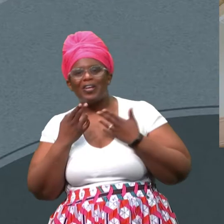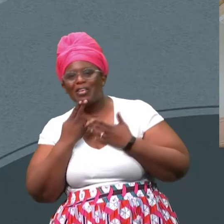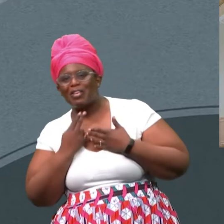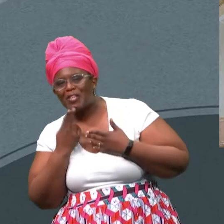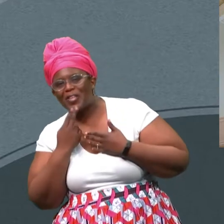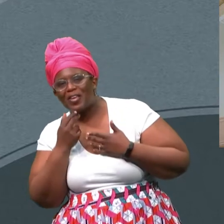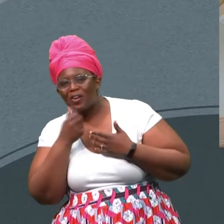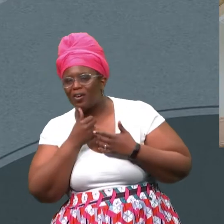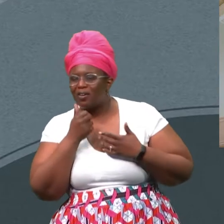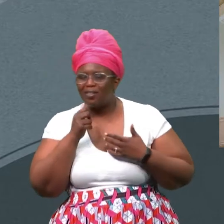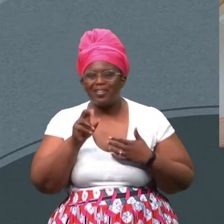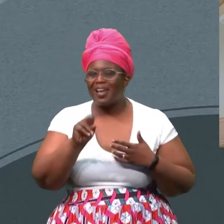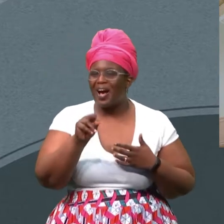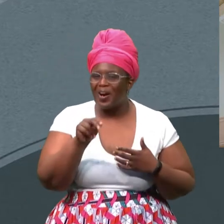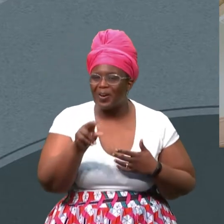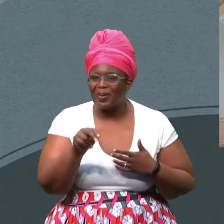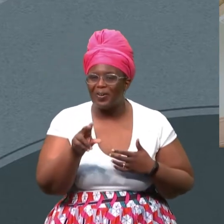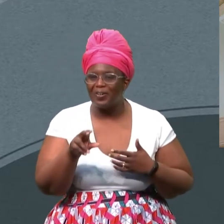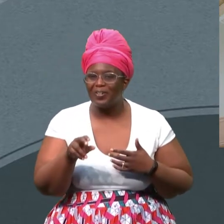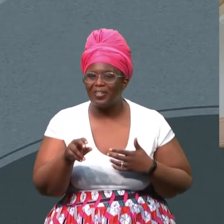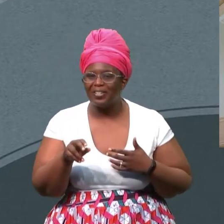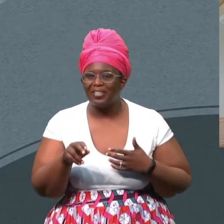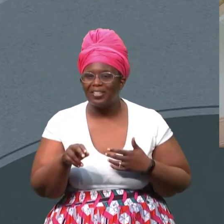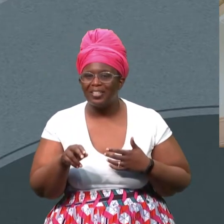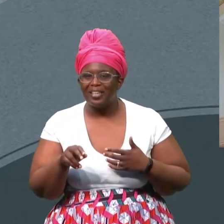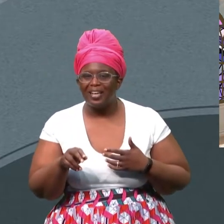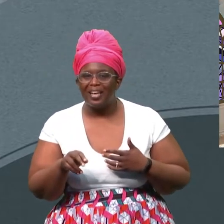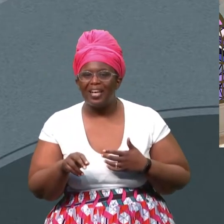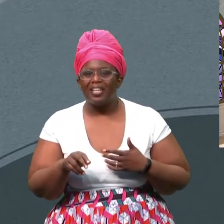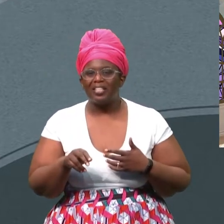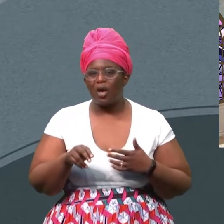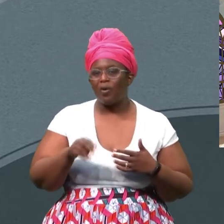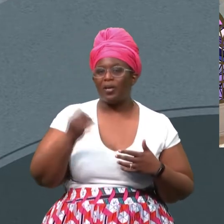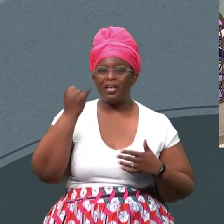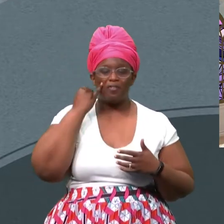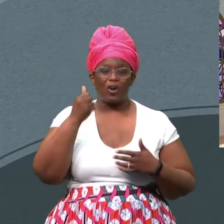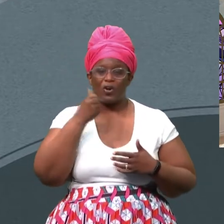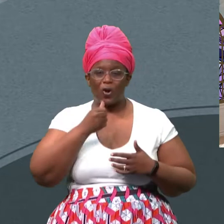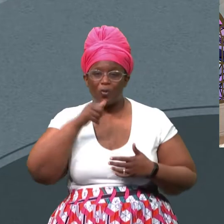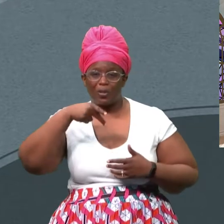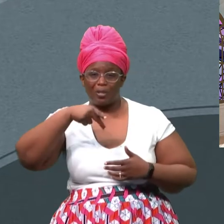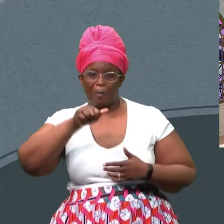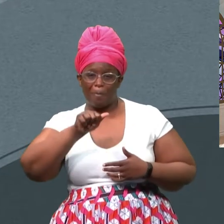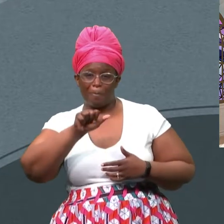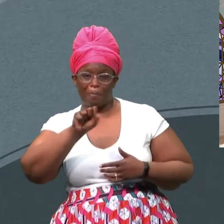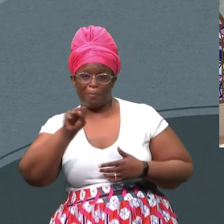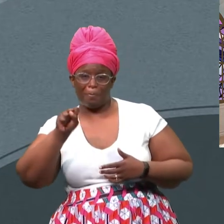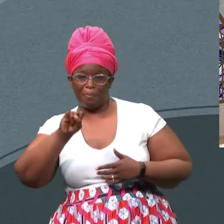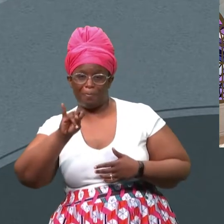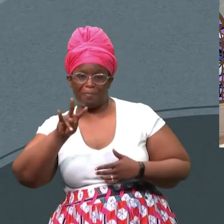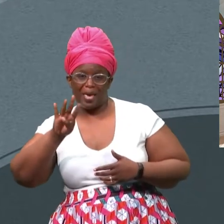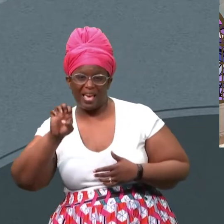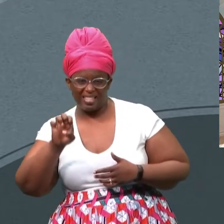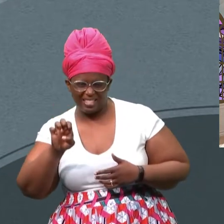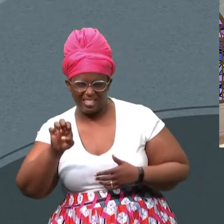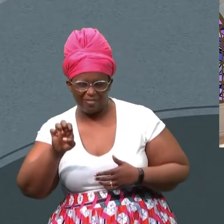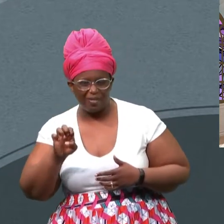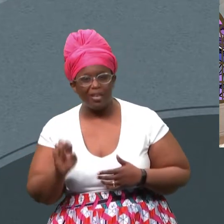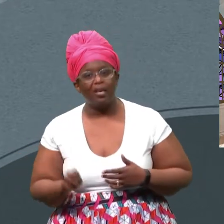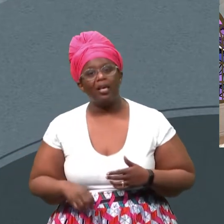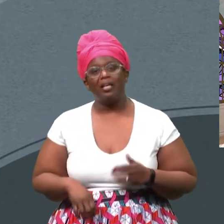Mary scared nice, passive girls. Because the reality of it is Mary was dangerously